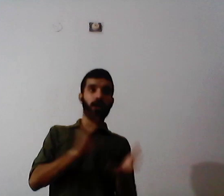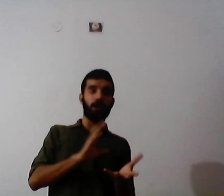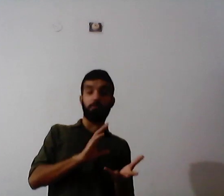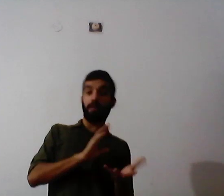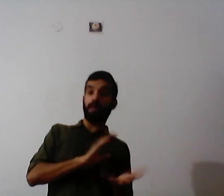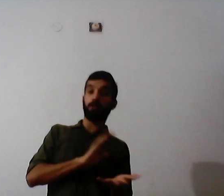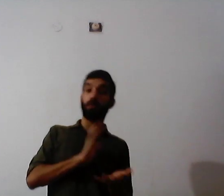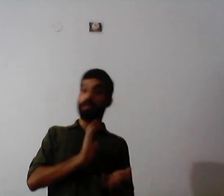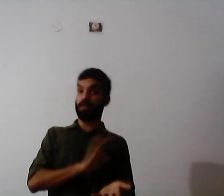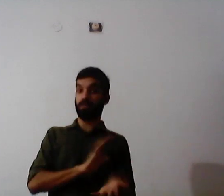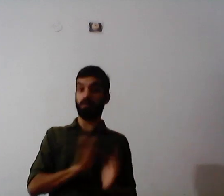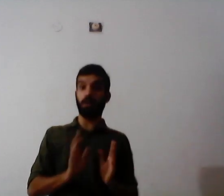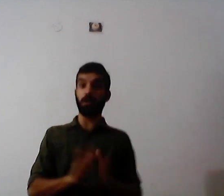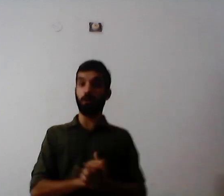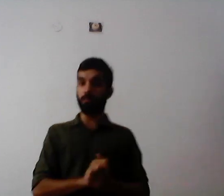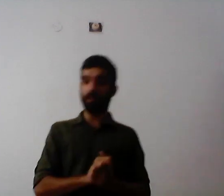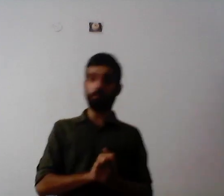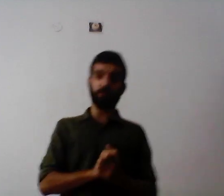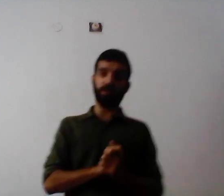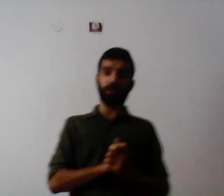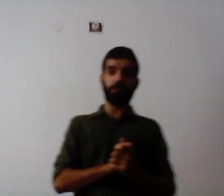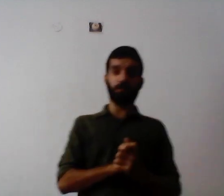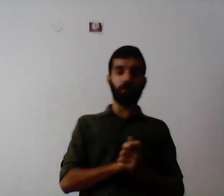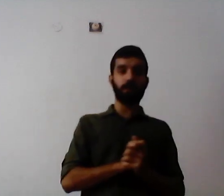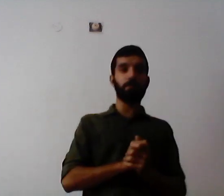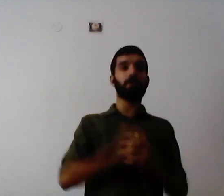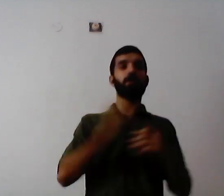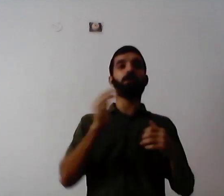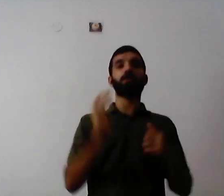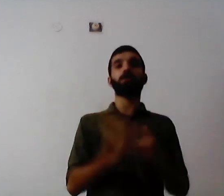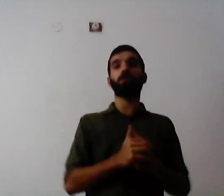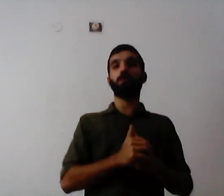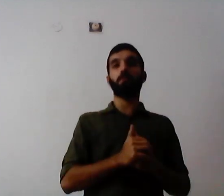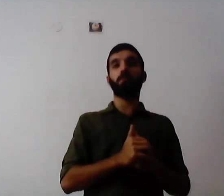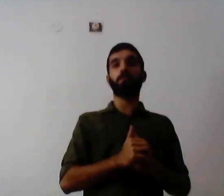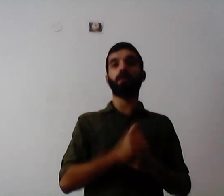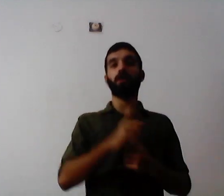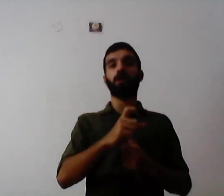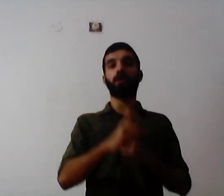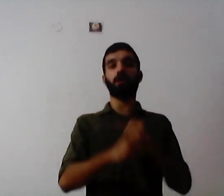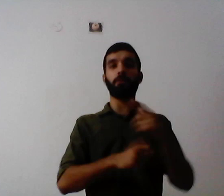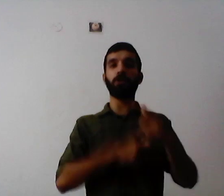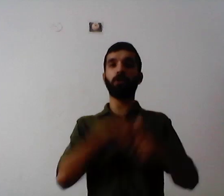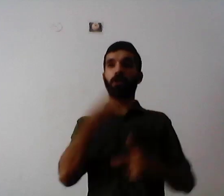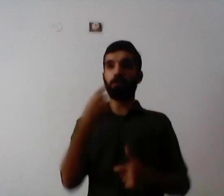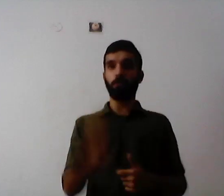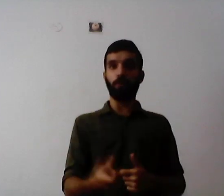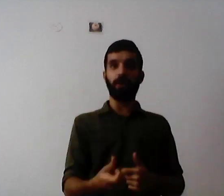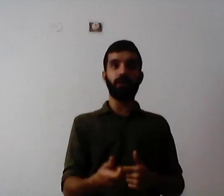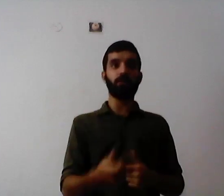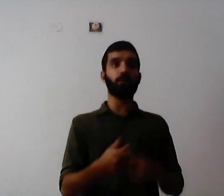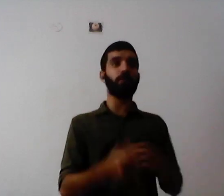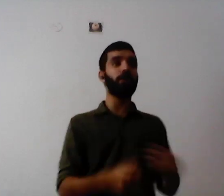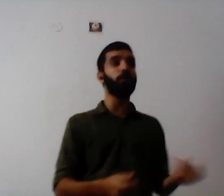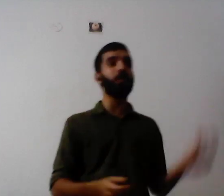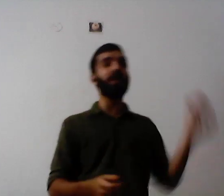come back to its equilibrium position. Okay. So coming to our point, so when you increase